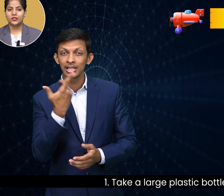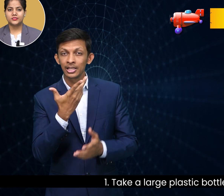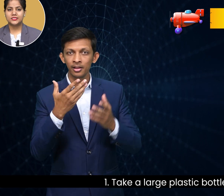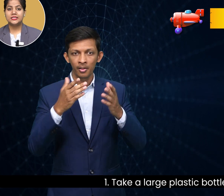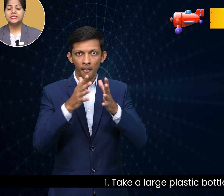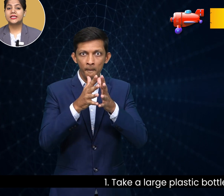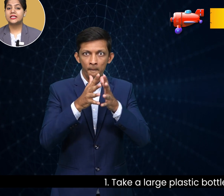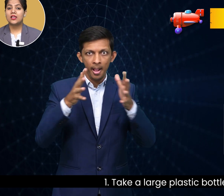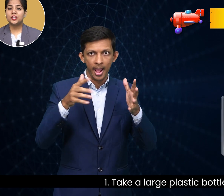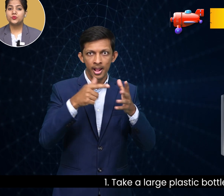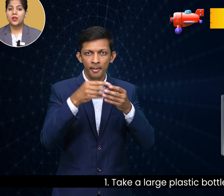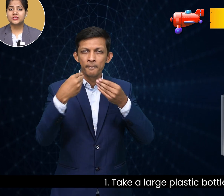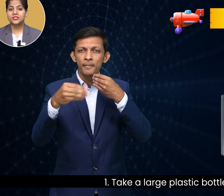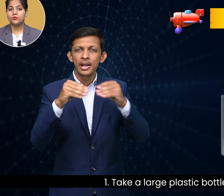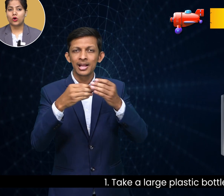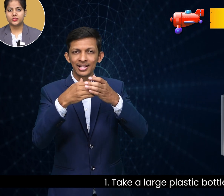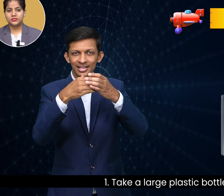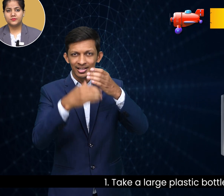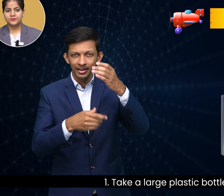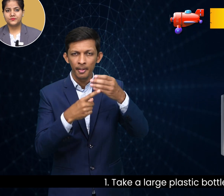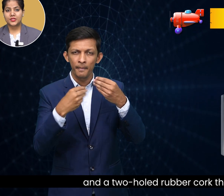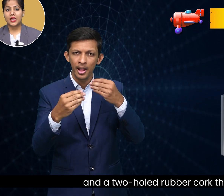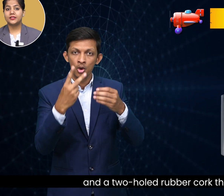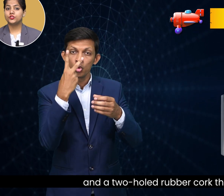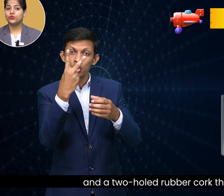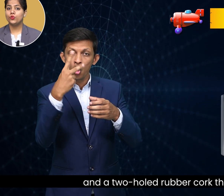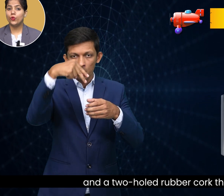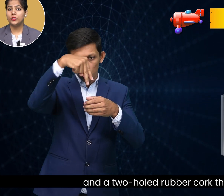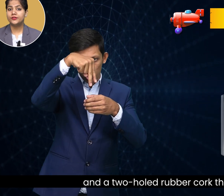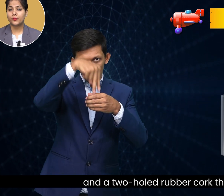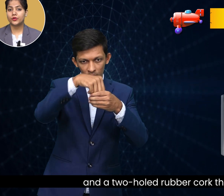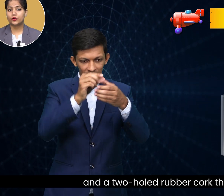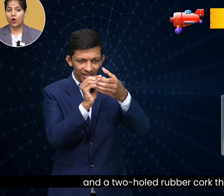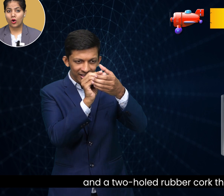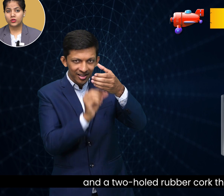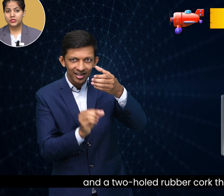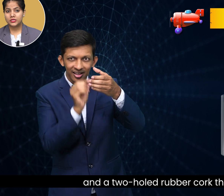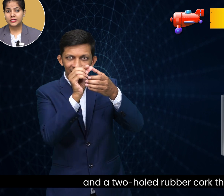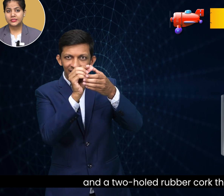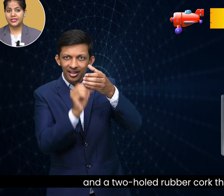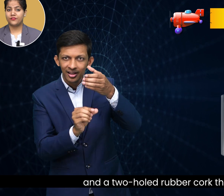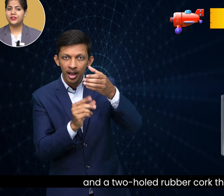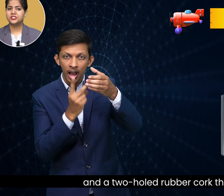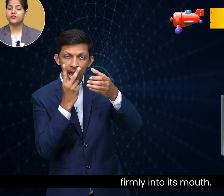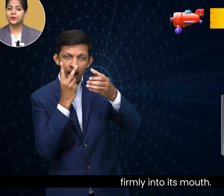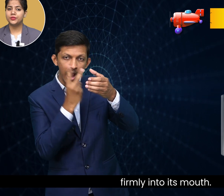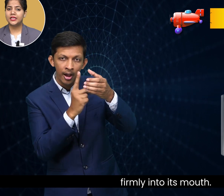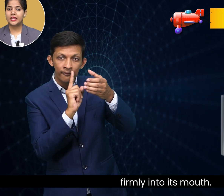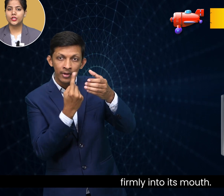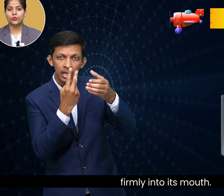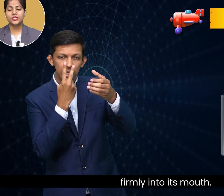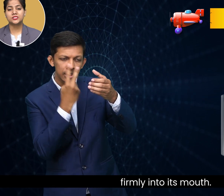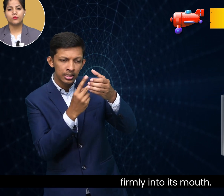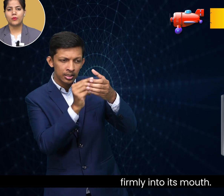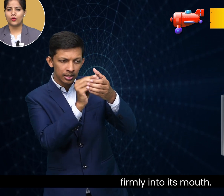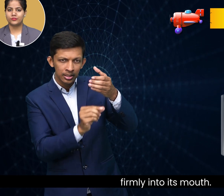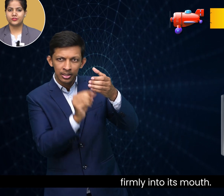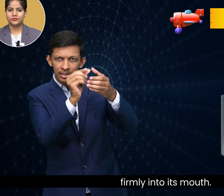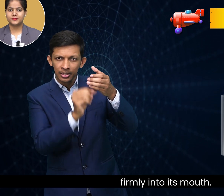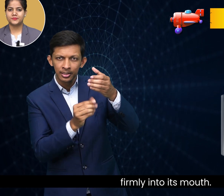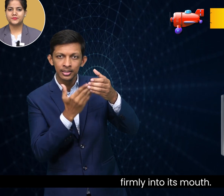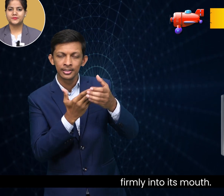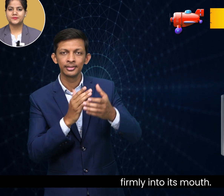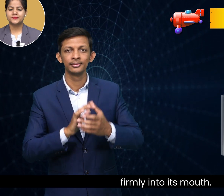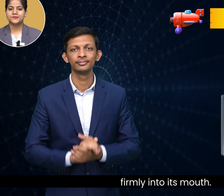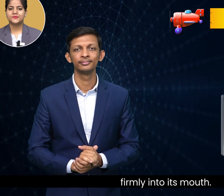Number 1. Take a large plastic bottle and a 2-hole rubber cork that fits firmly into its